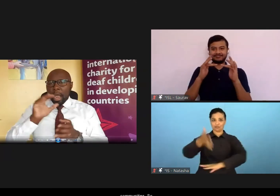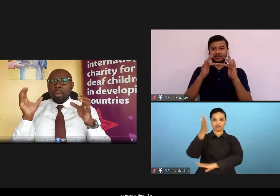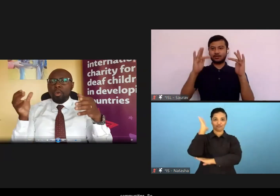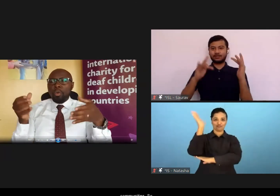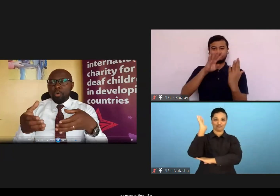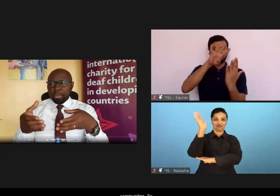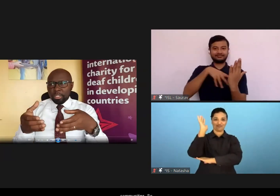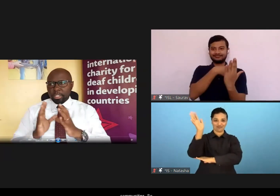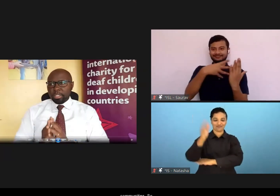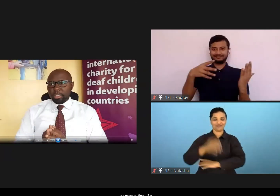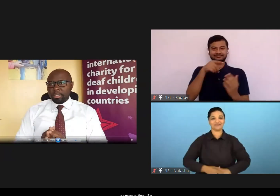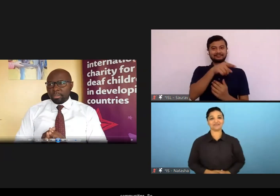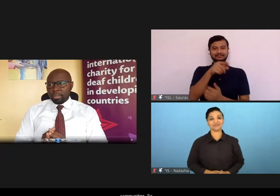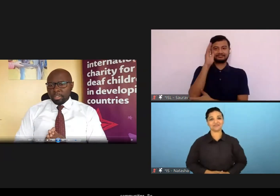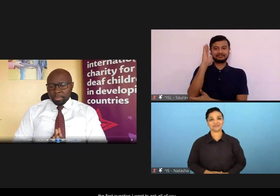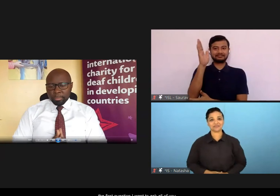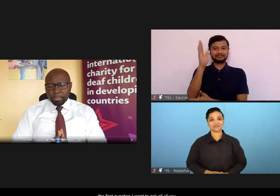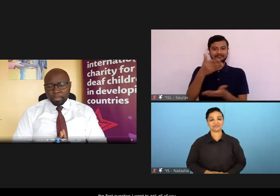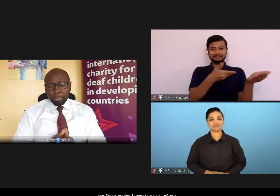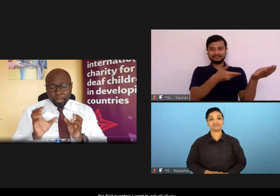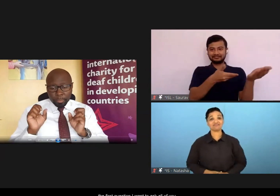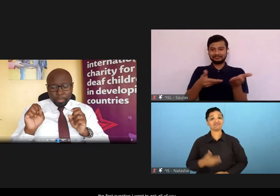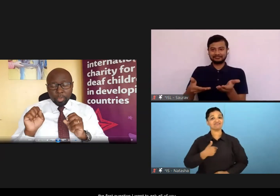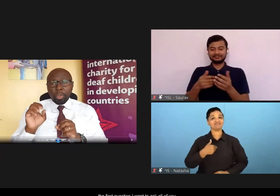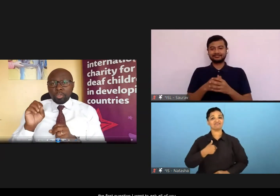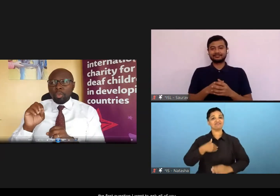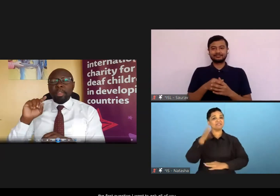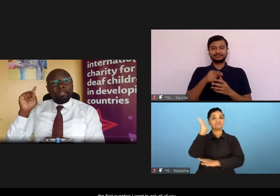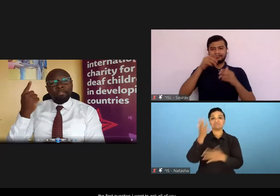and I'll be focusing on the on communities.